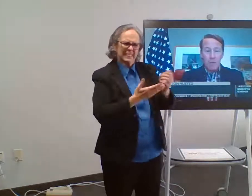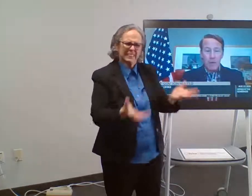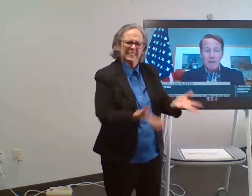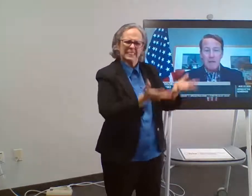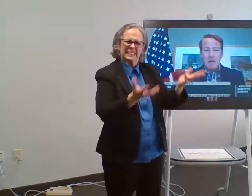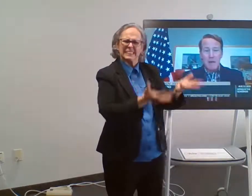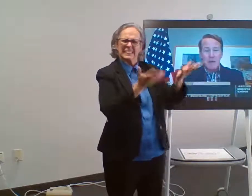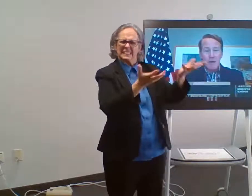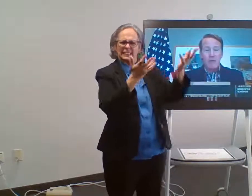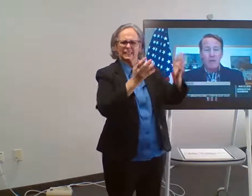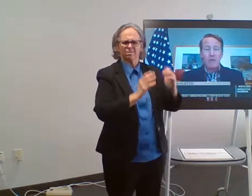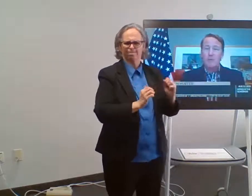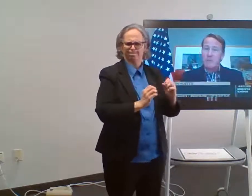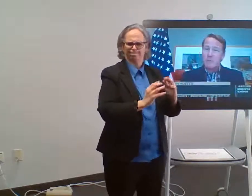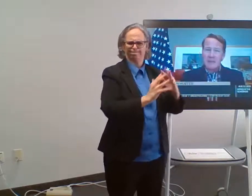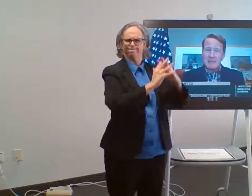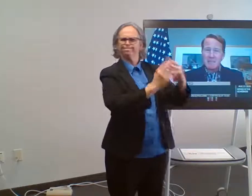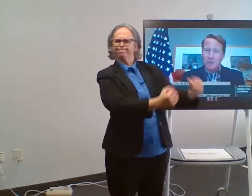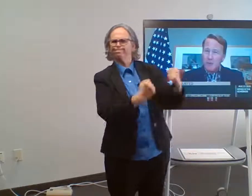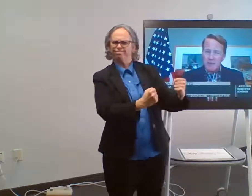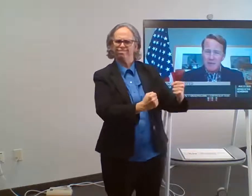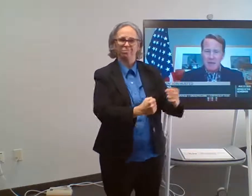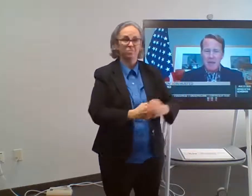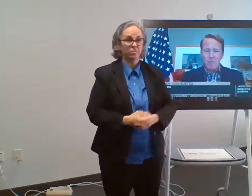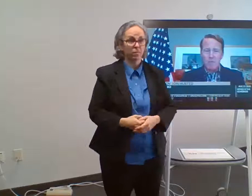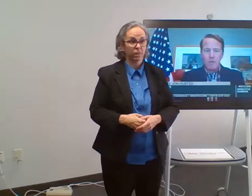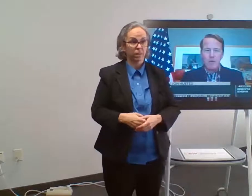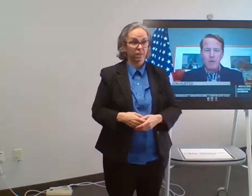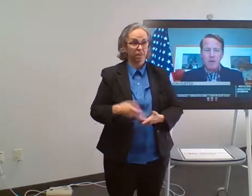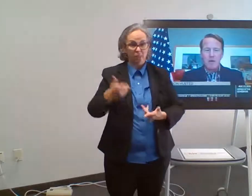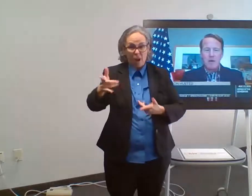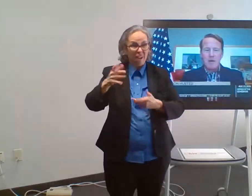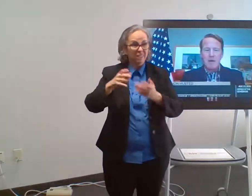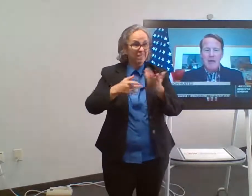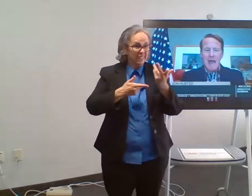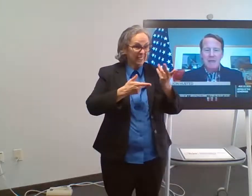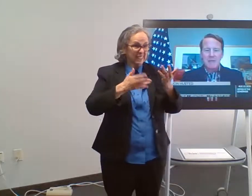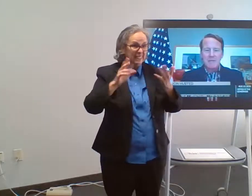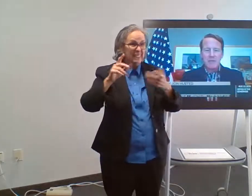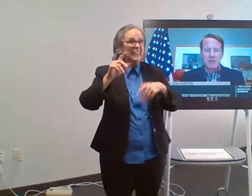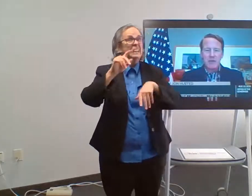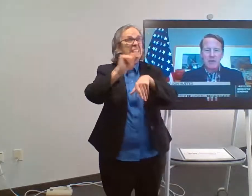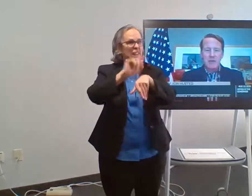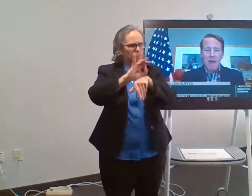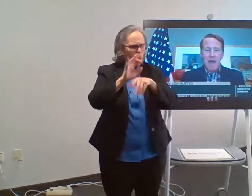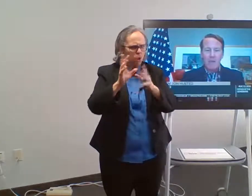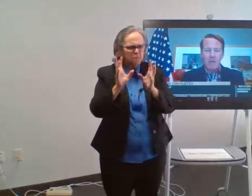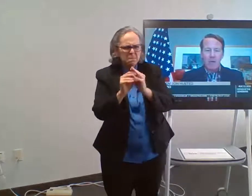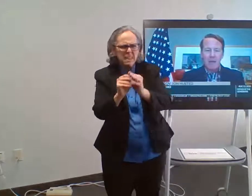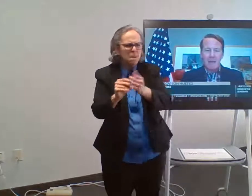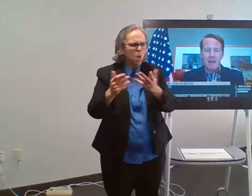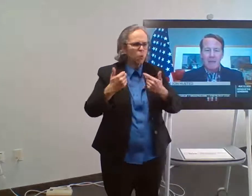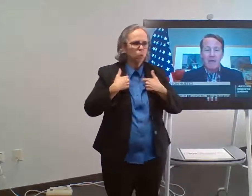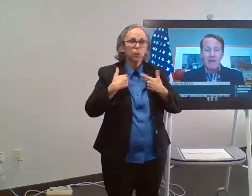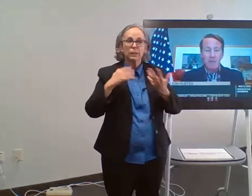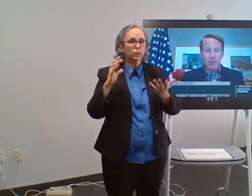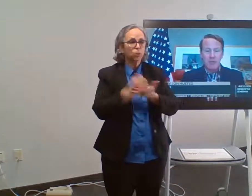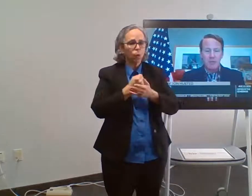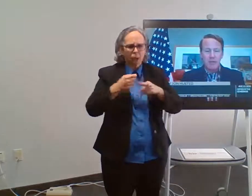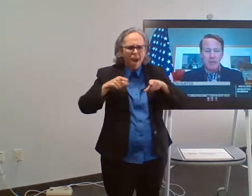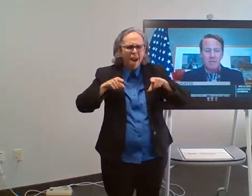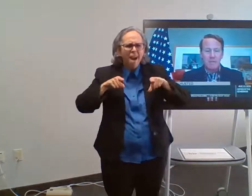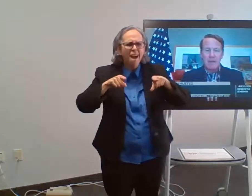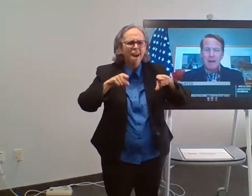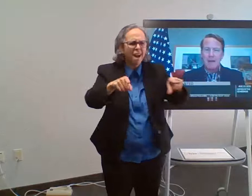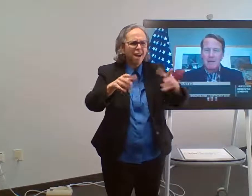the Minority Health Strike Force was meeting during this time, we were active in creating the Ohio Minority Micro